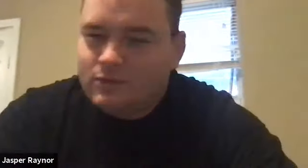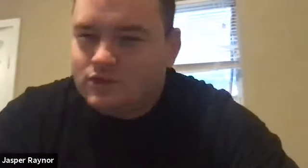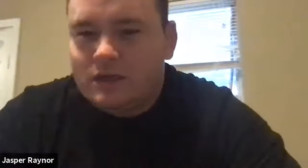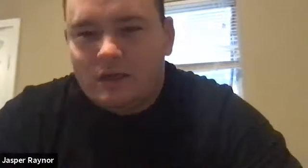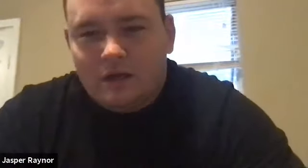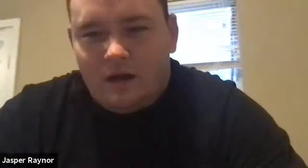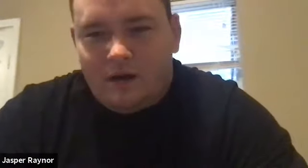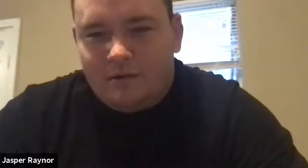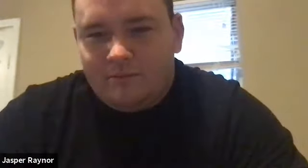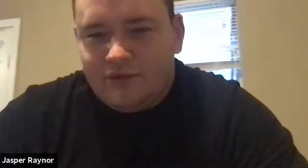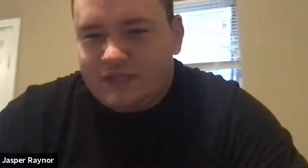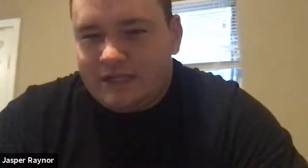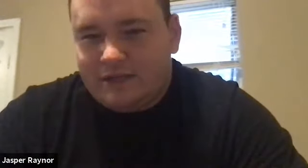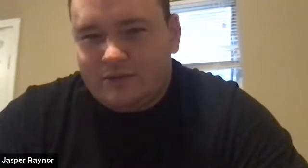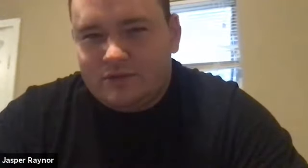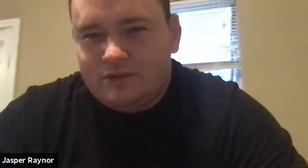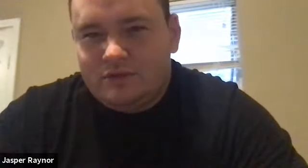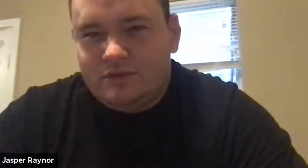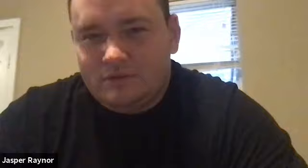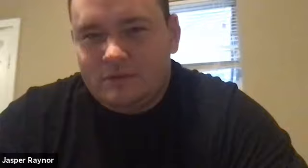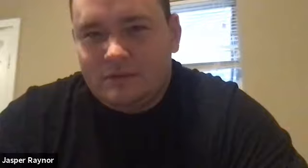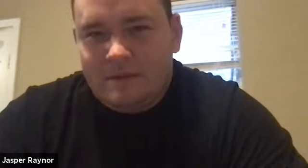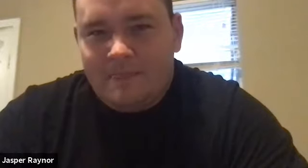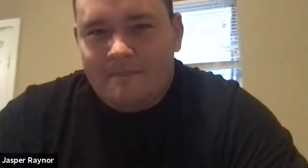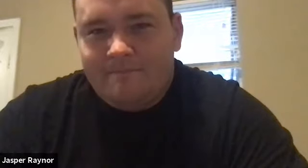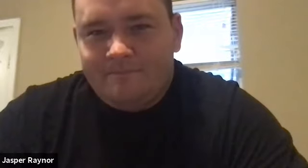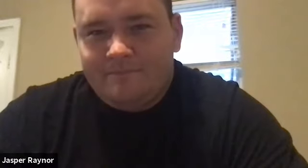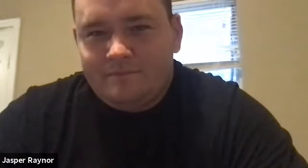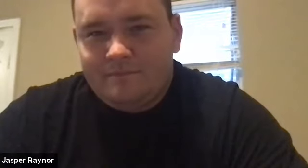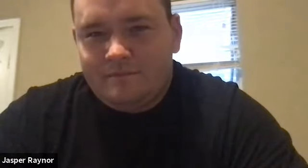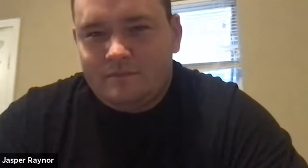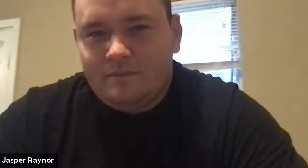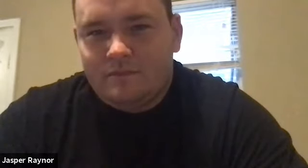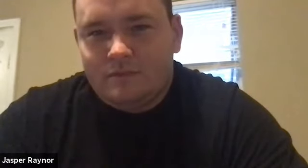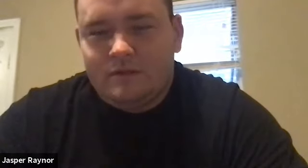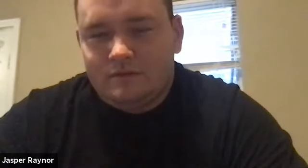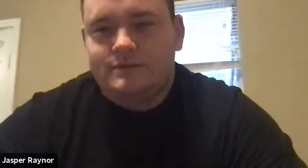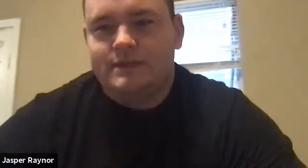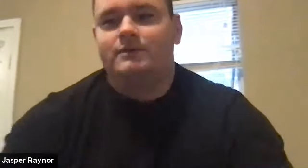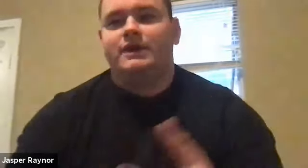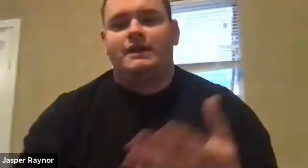language. British sign language. Don't they do more with the other hand, like with their Yeah, alphabet? with a hand